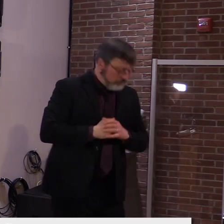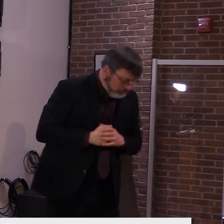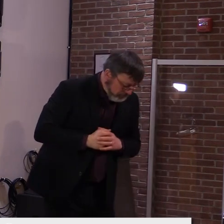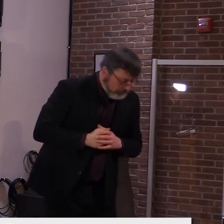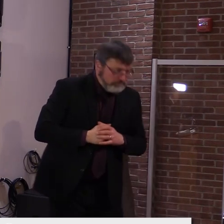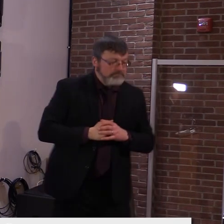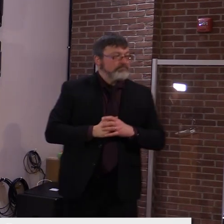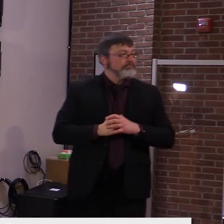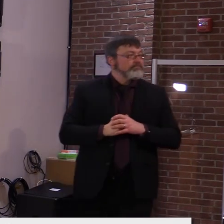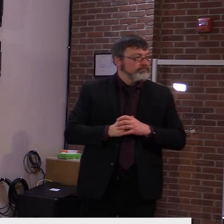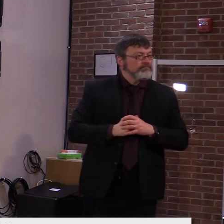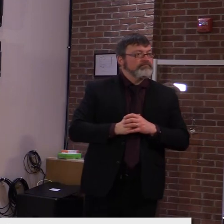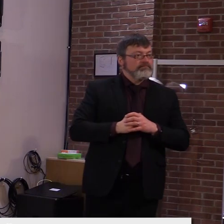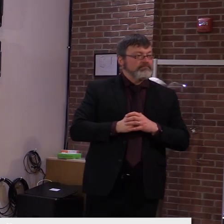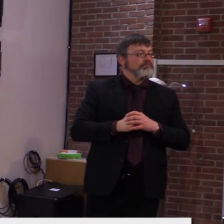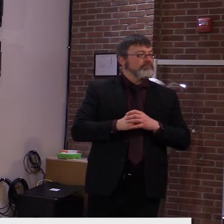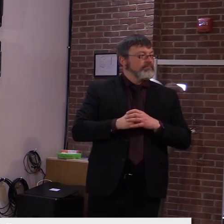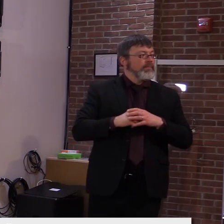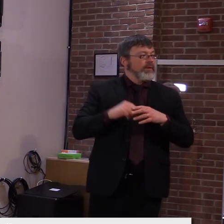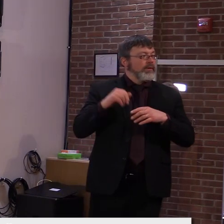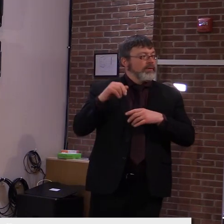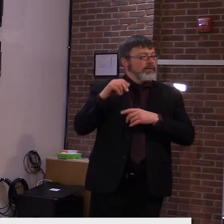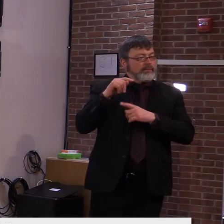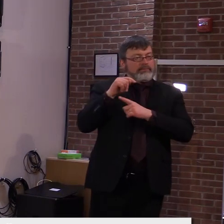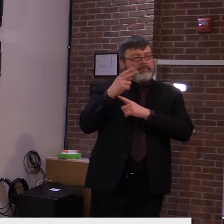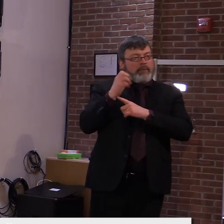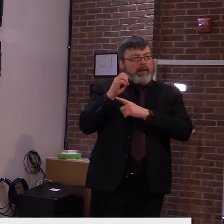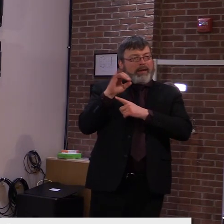Mike Donahue, the Islander.